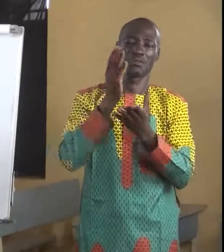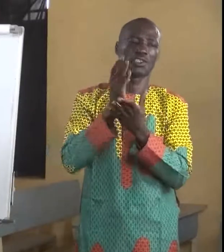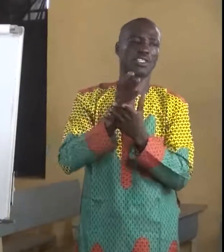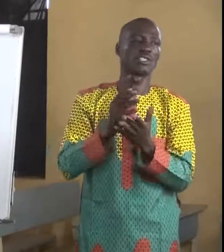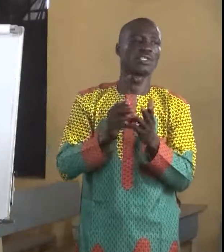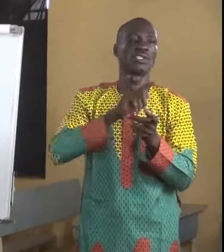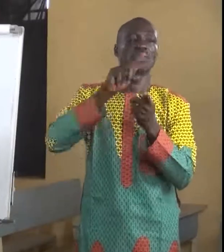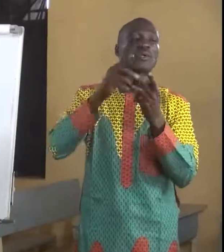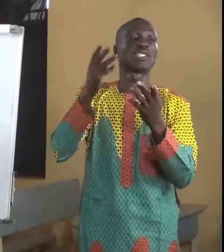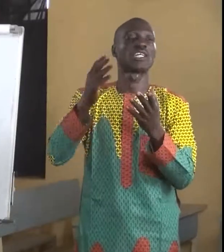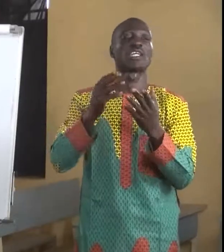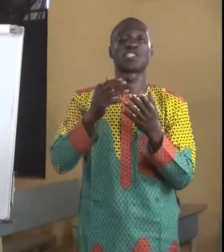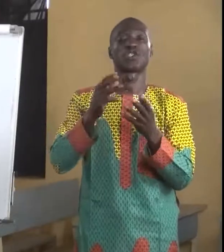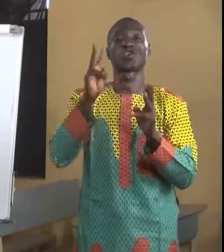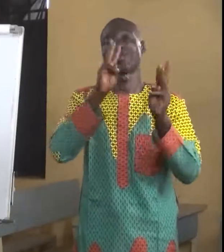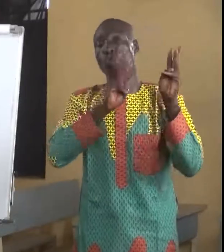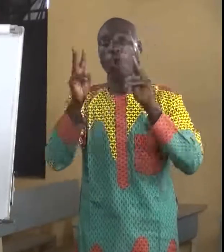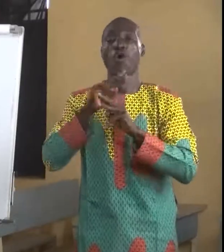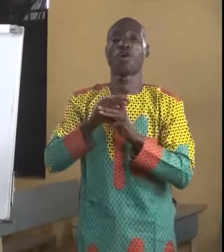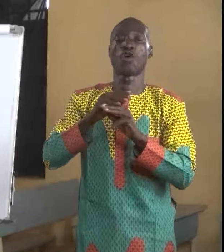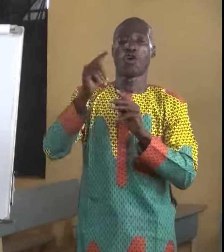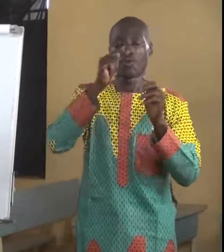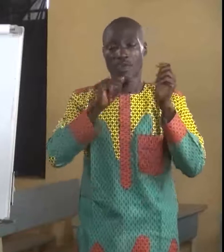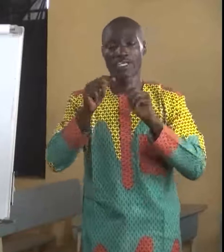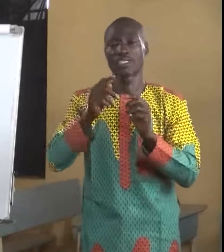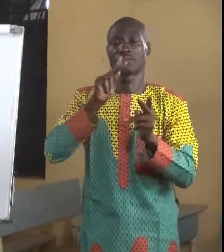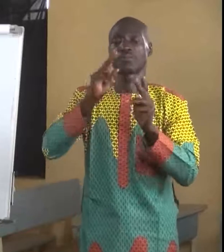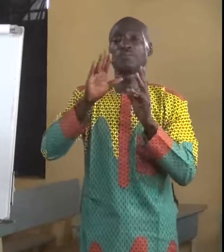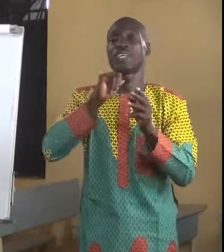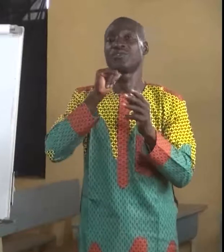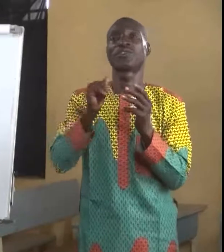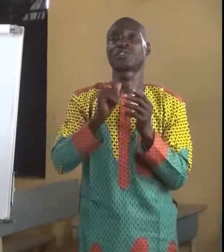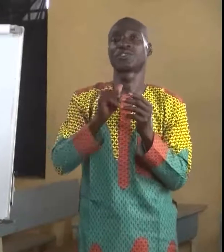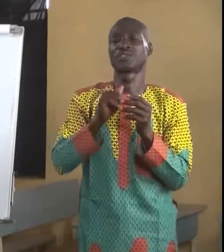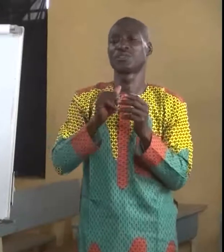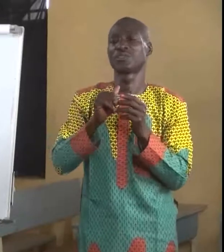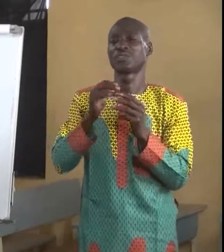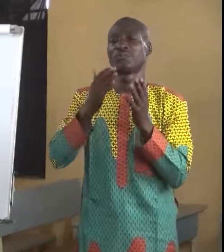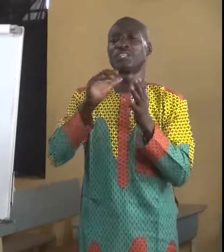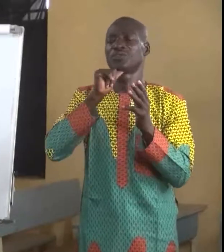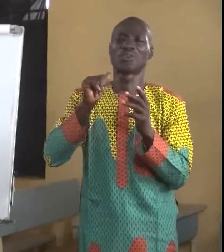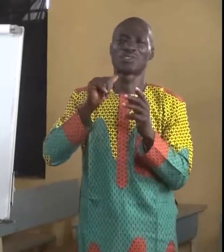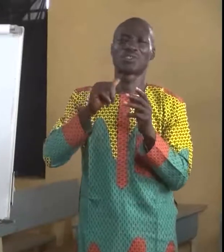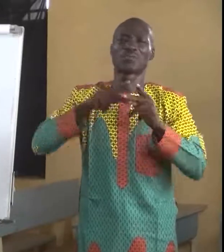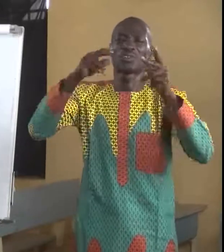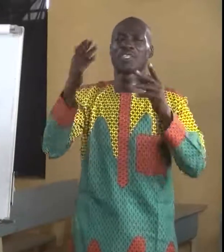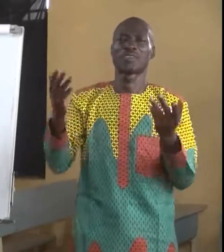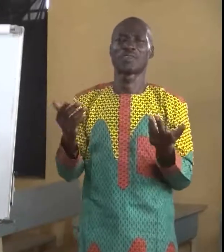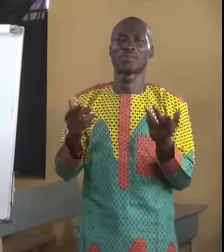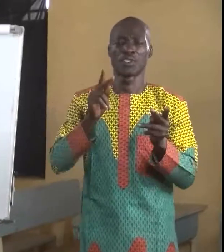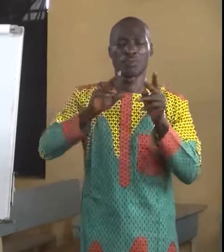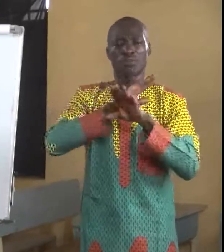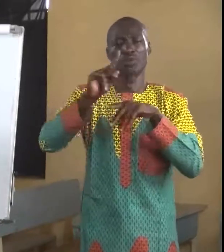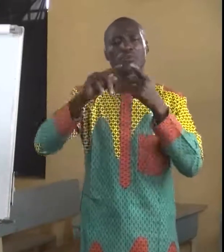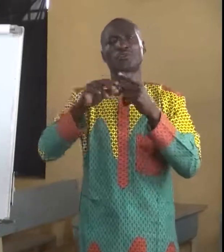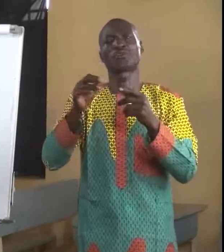longer think about production of goods and services. People are busy trying to save their heads. Nobody goes to the farm,